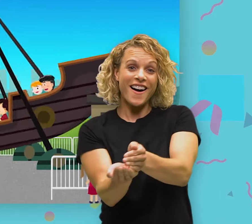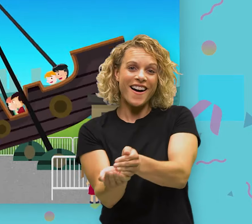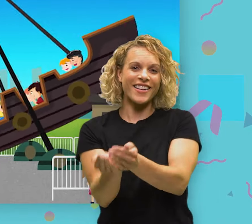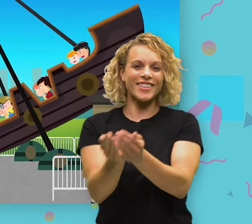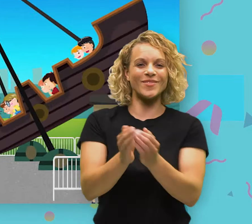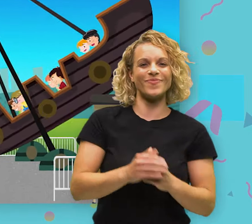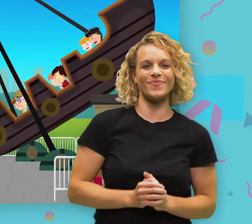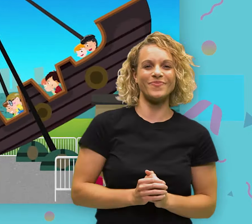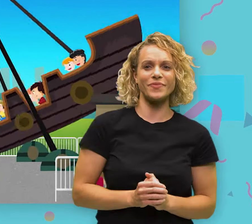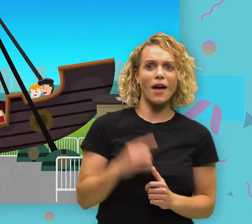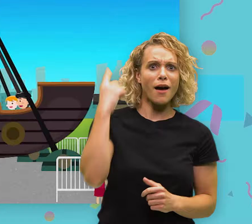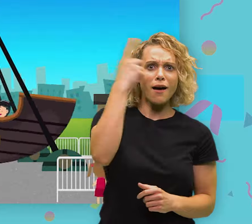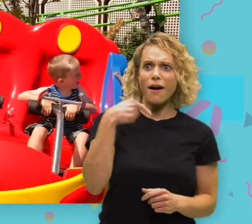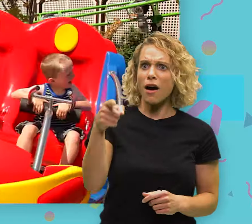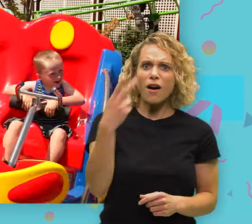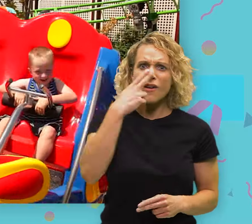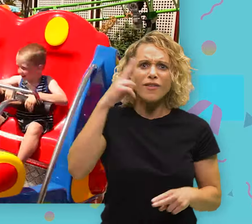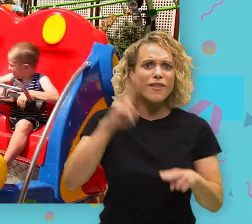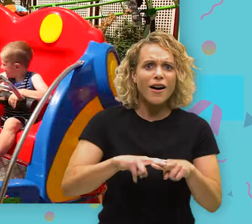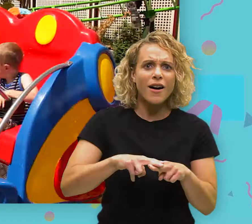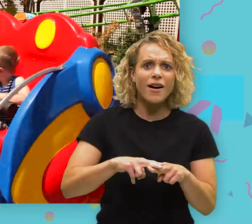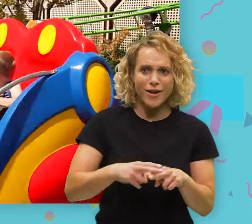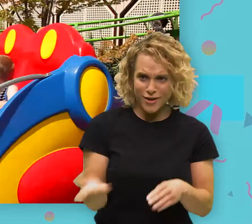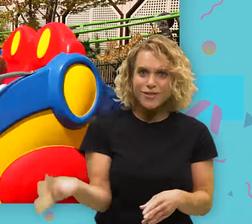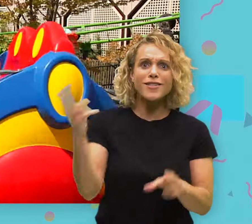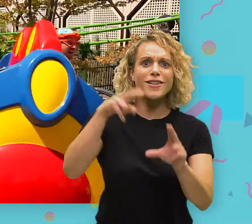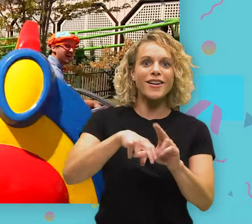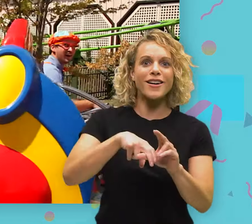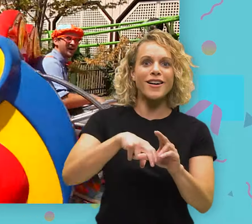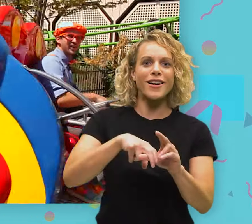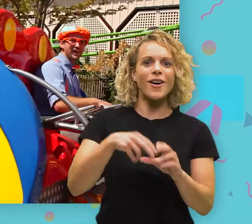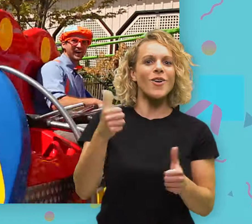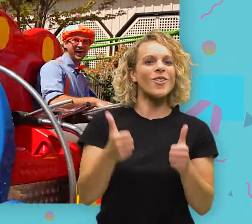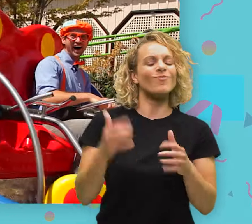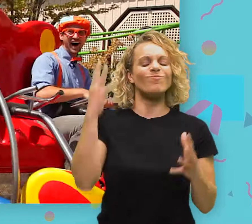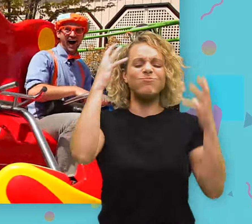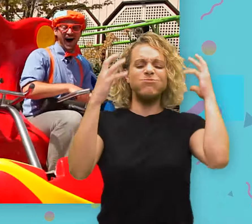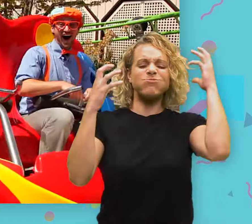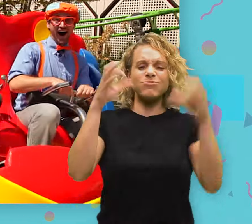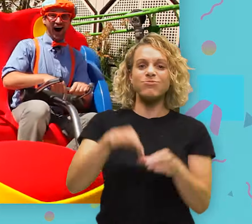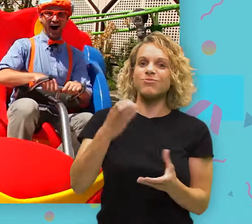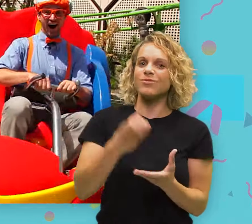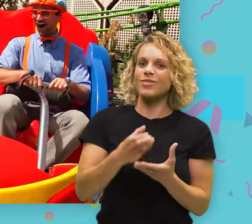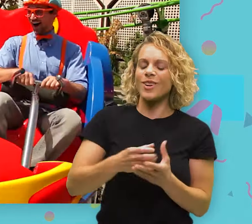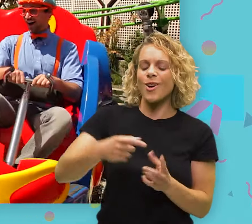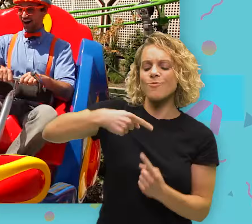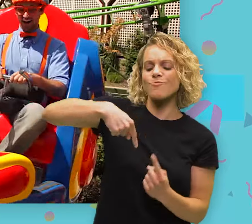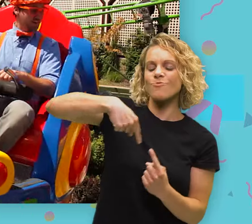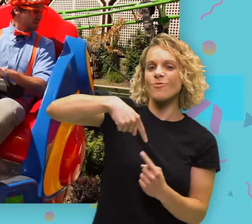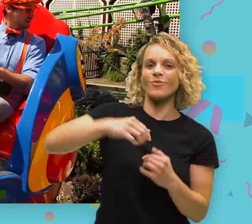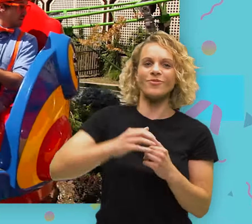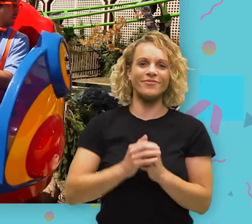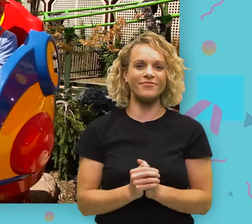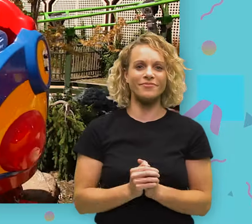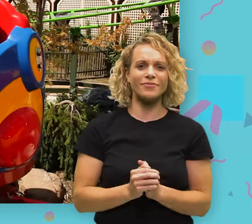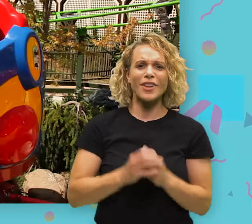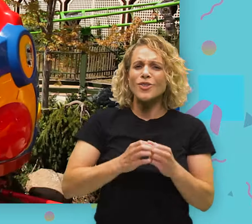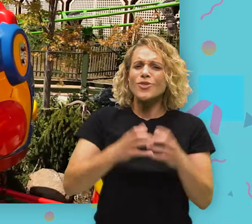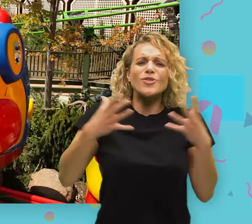to side. Well, that looks fun. Let's go on it or get dizzy on the teacup